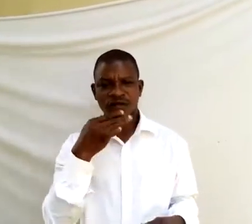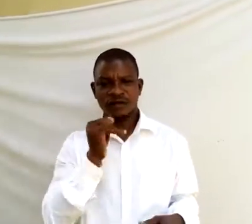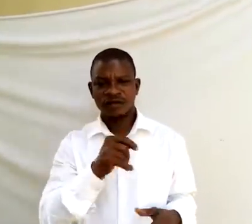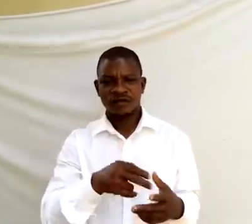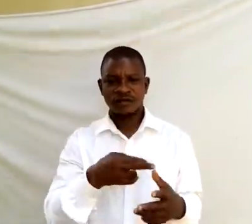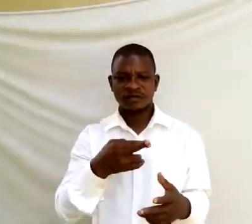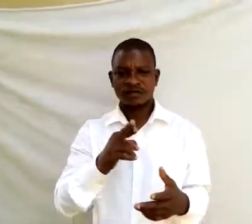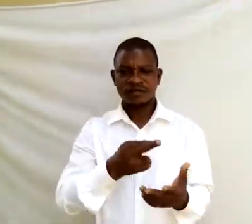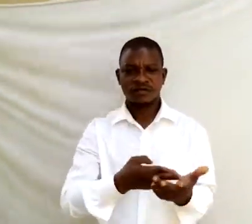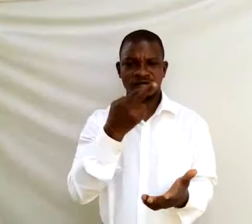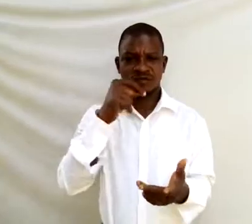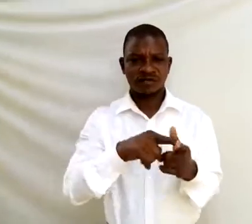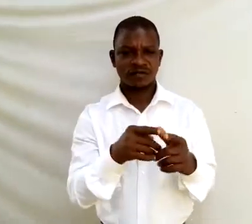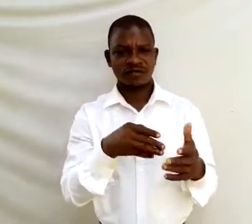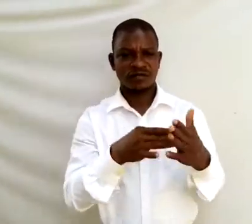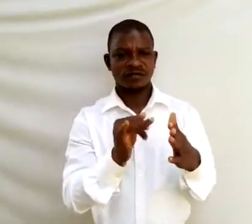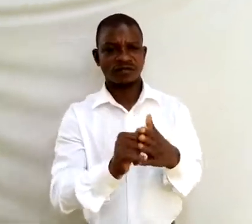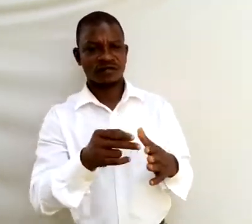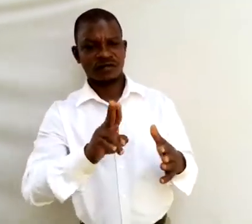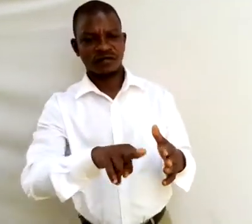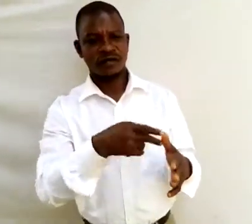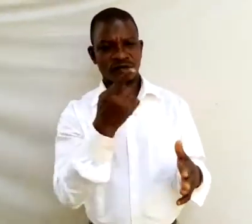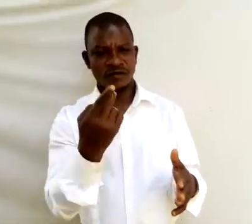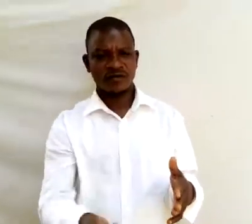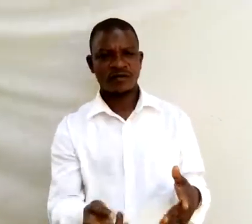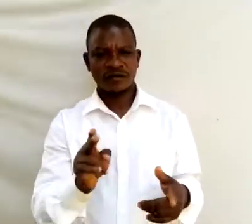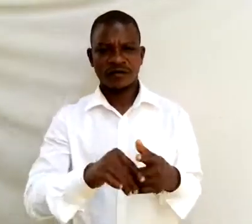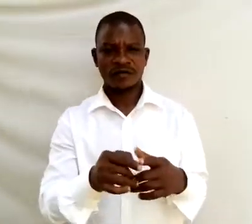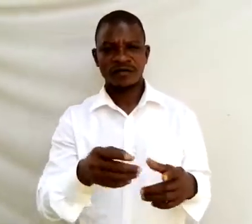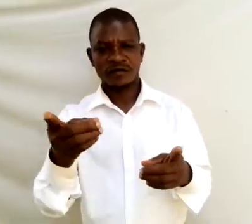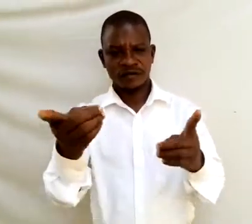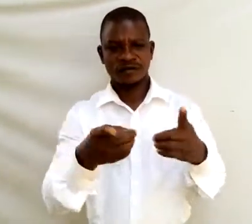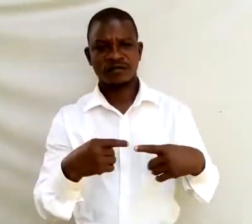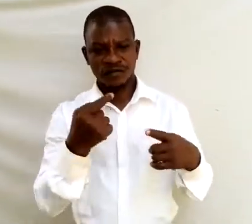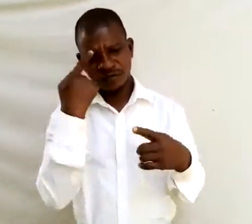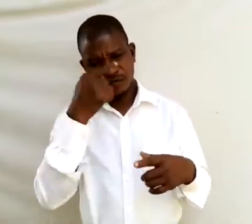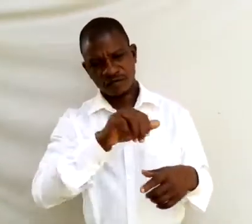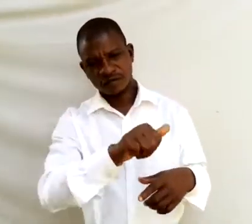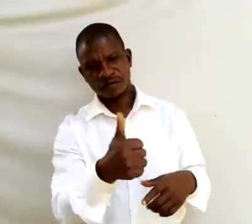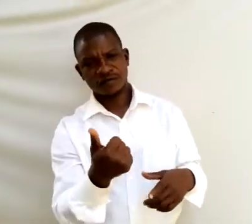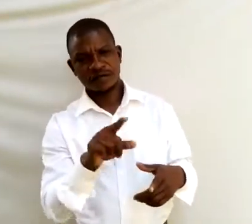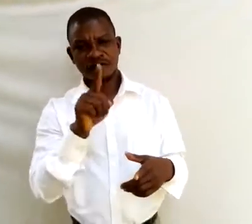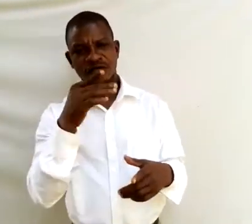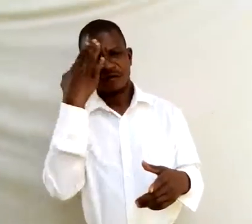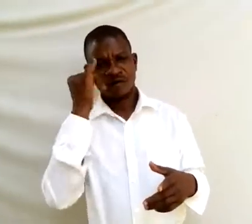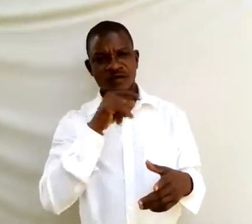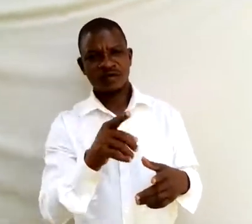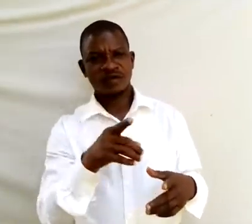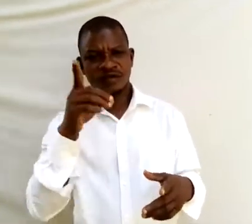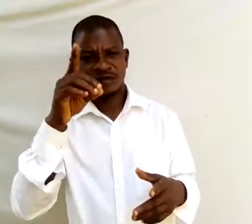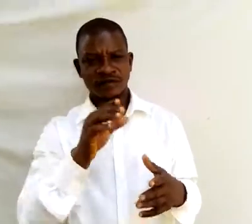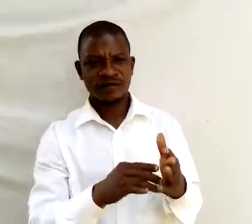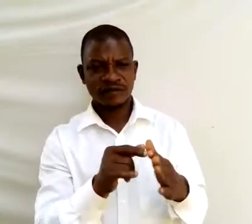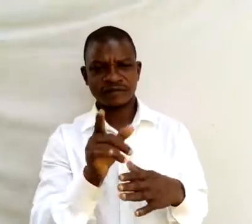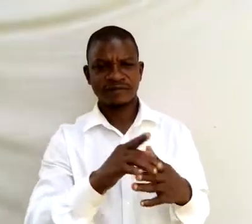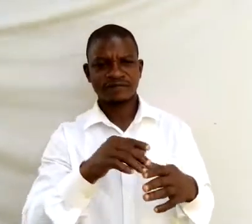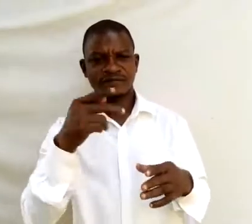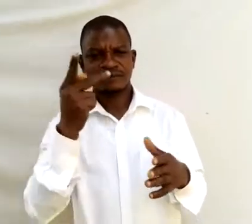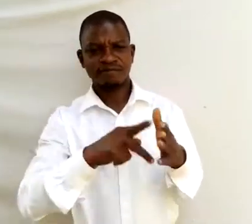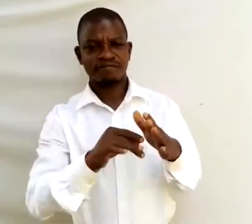one leads to a fall in demand for the other, and while a decrease in the price of one leads